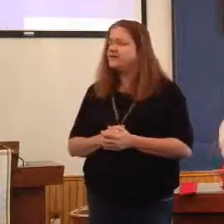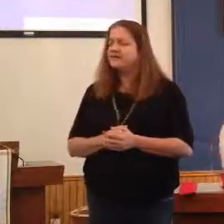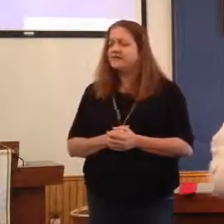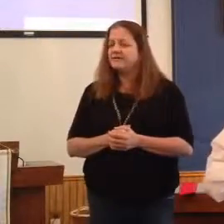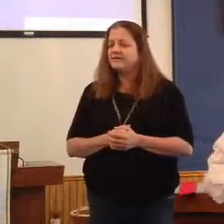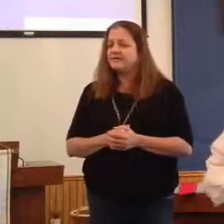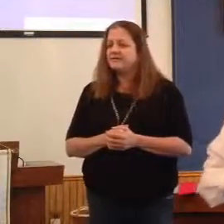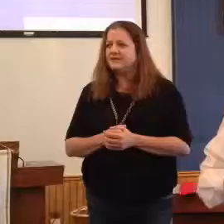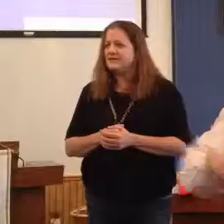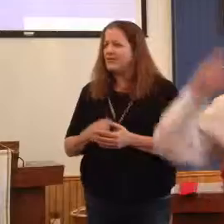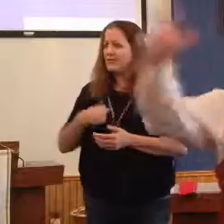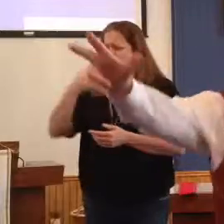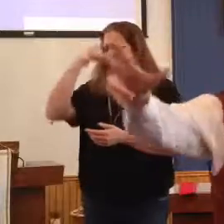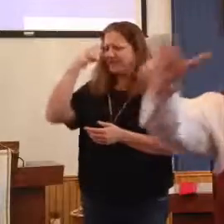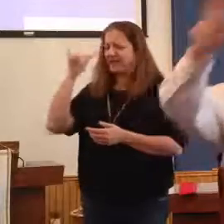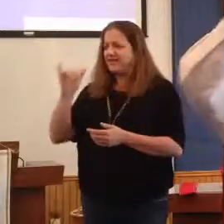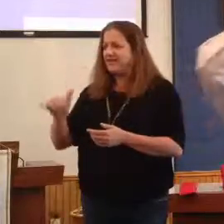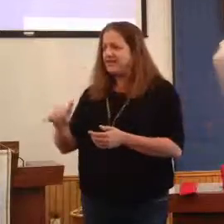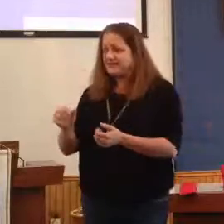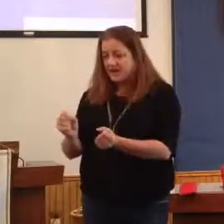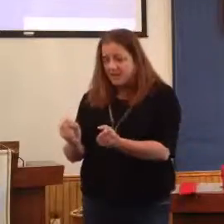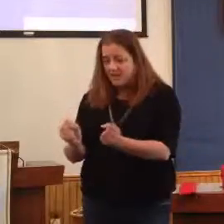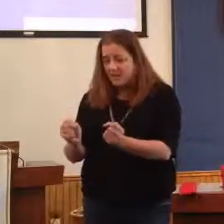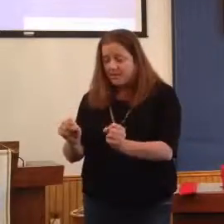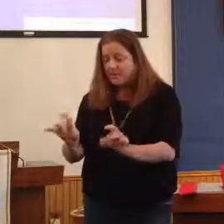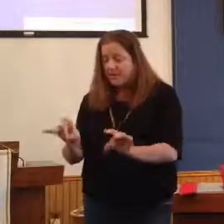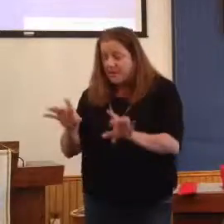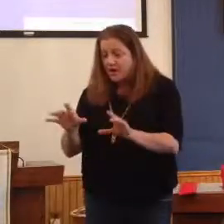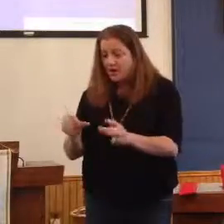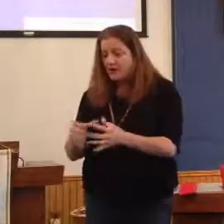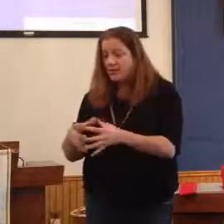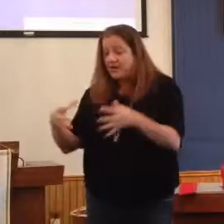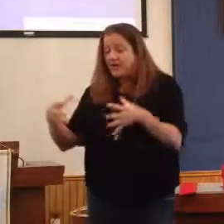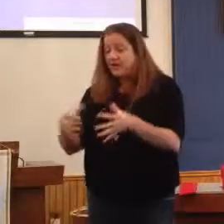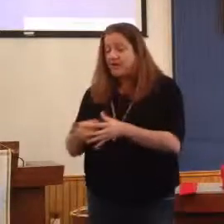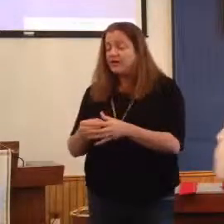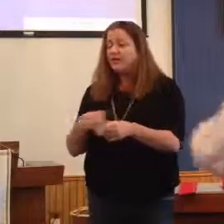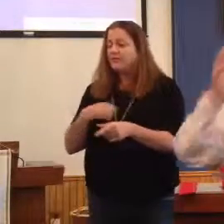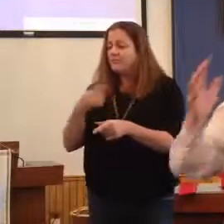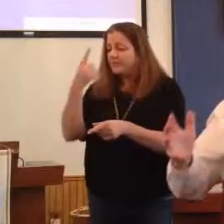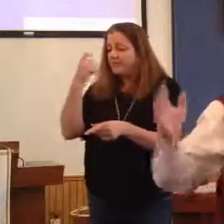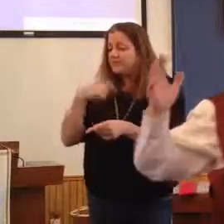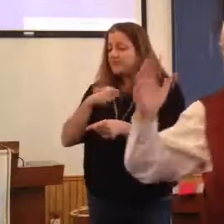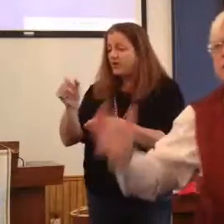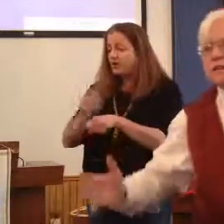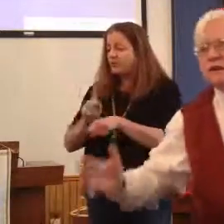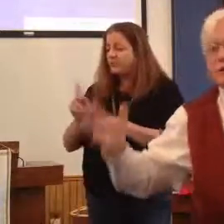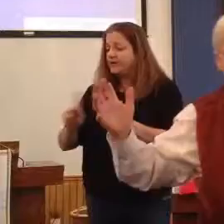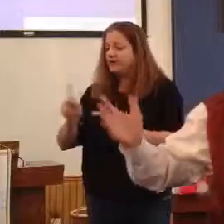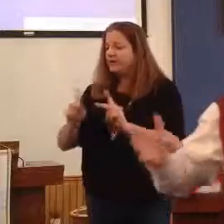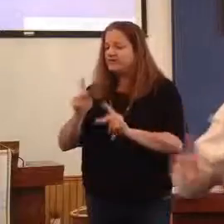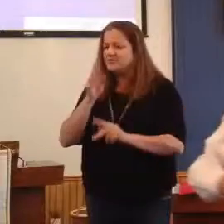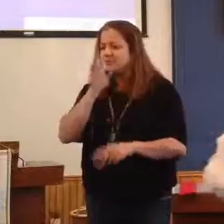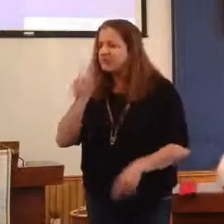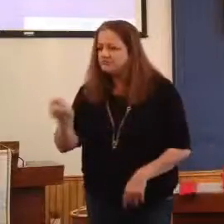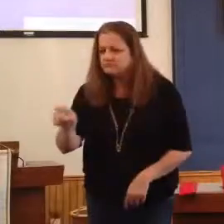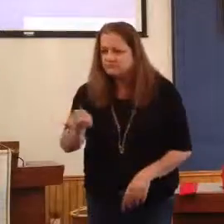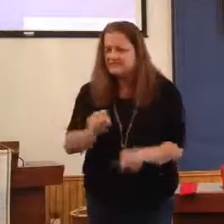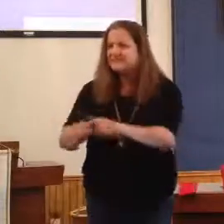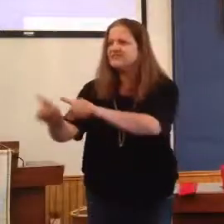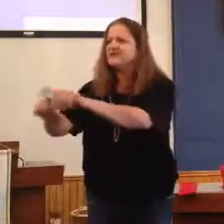And we see this as a miracle. We see it as a miracle because all of the people spoke different